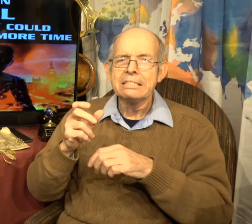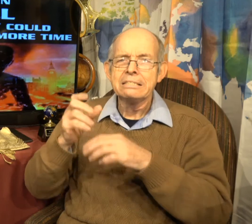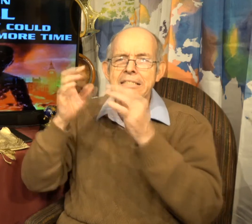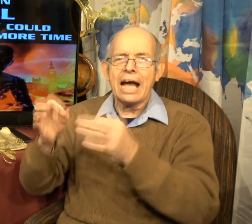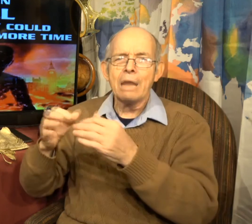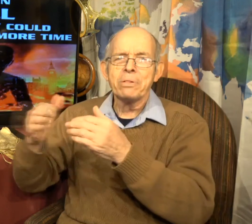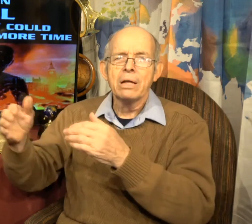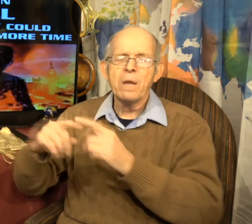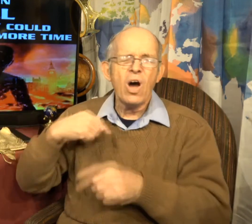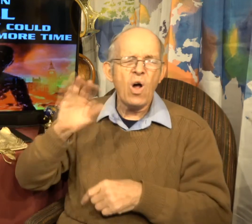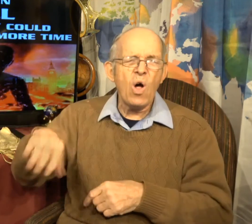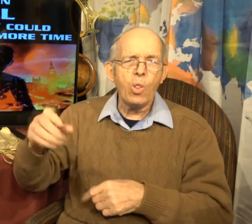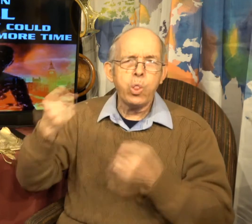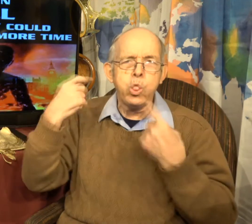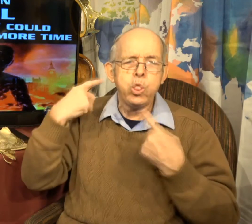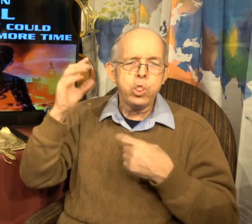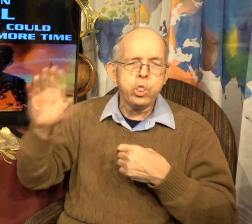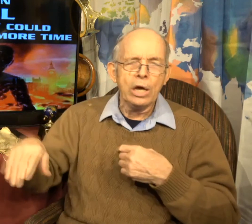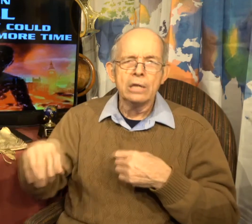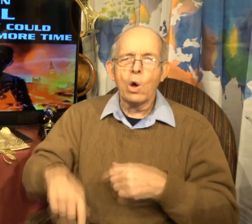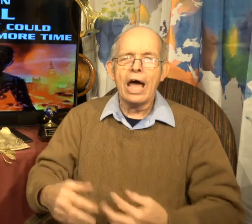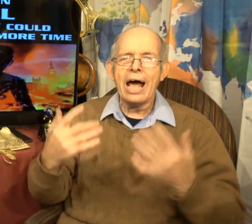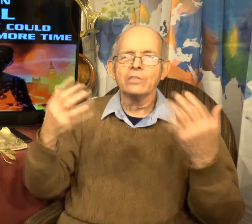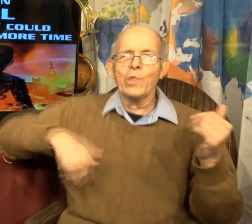The job the earth don't have today.